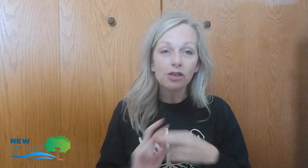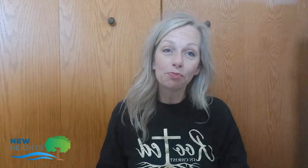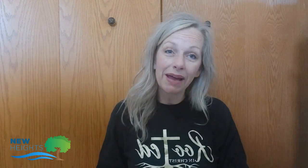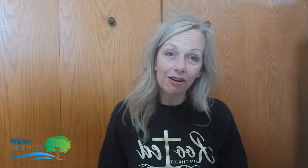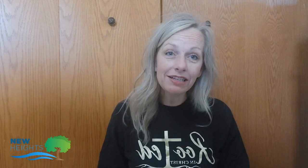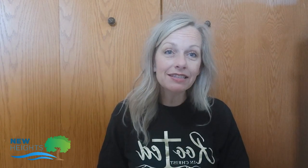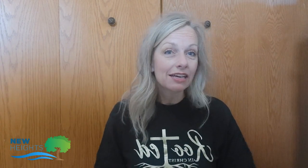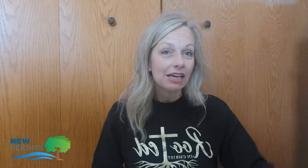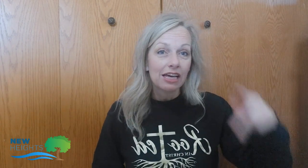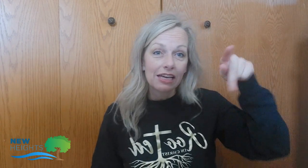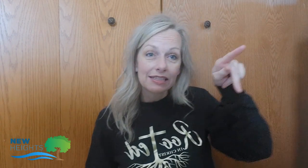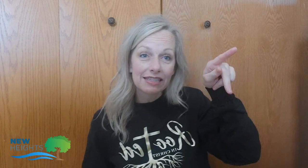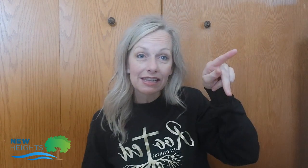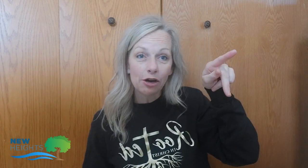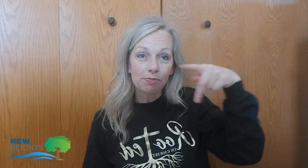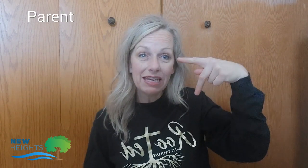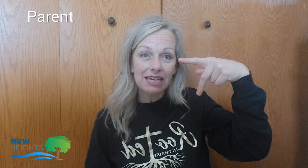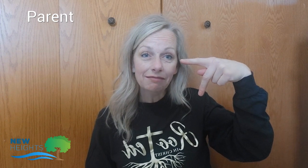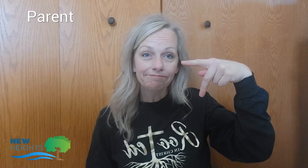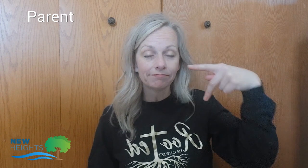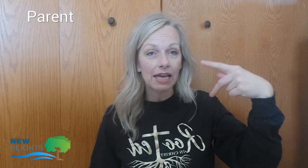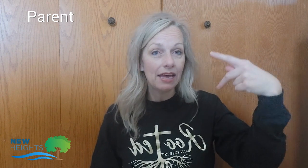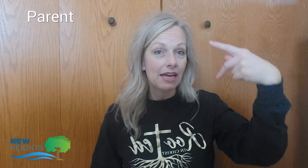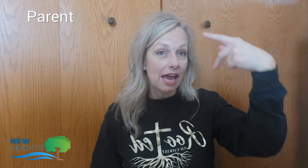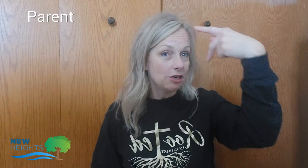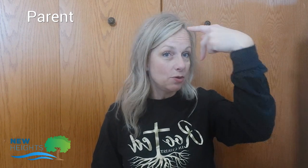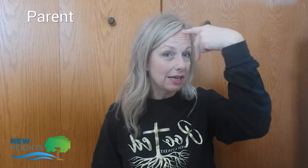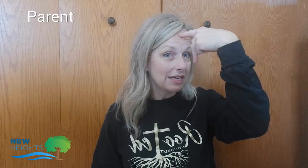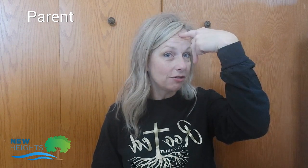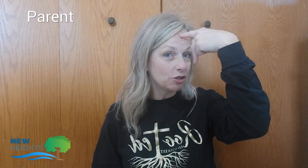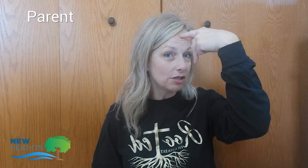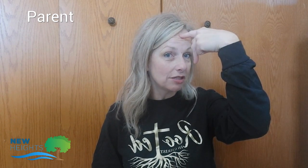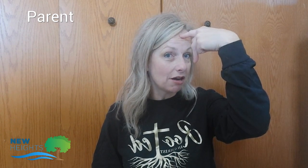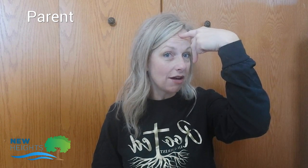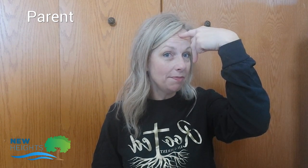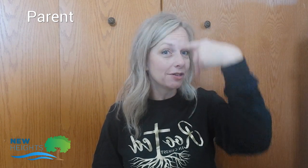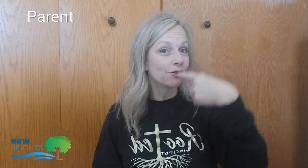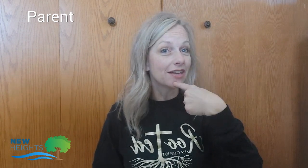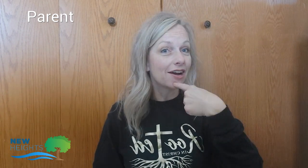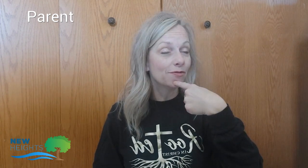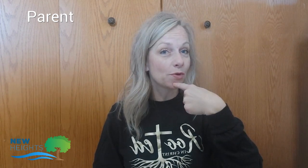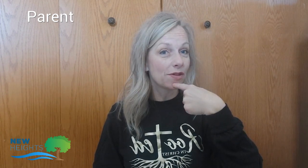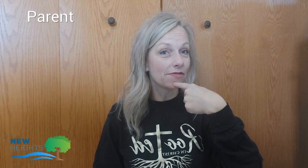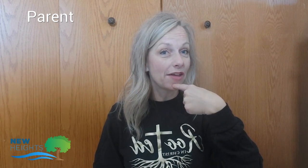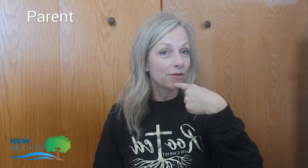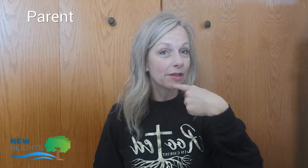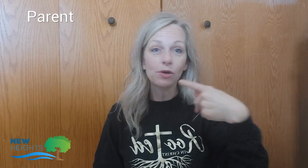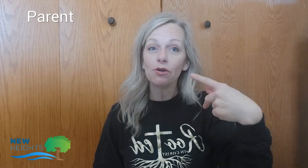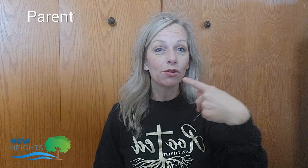Your parents, it's the letter P, okay? And you can either start up and go down for where the father and mother were, or you